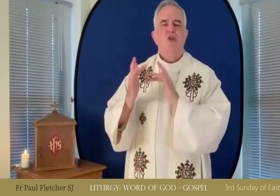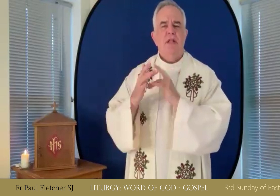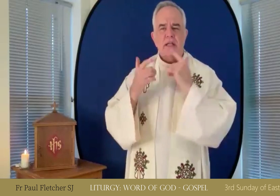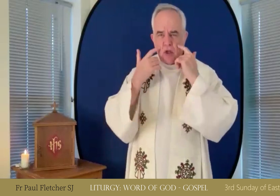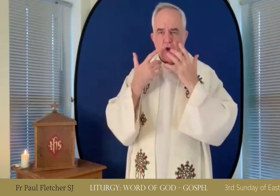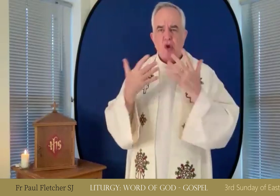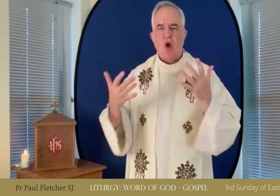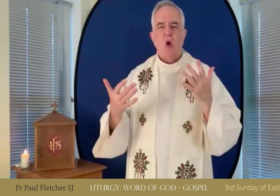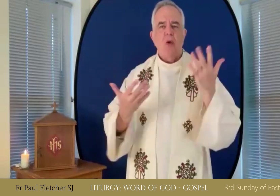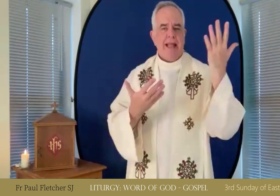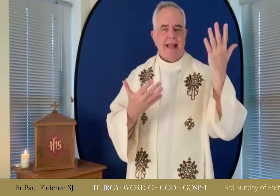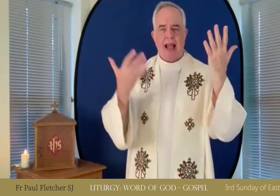Through the trial, the pain,